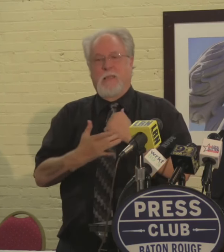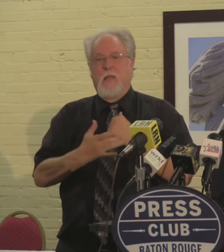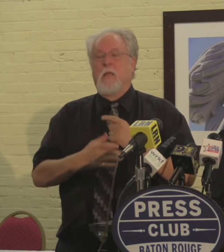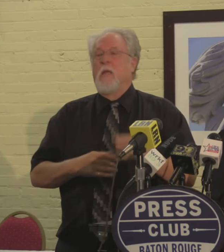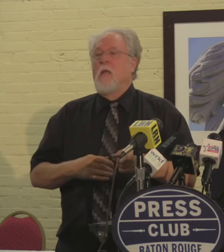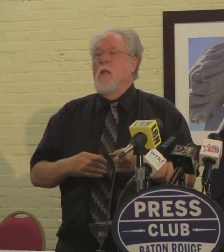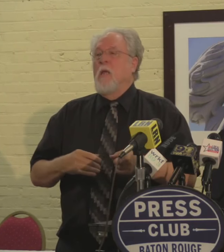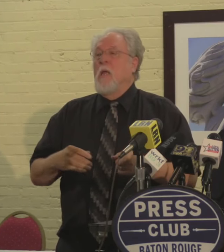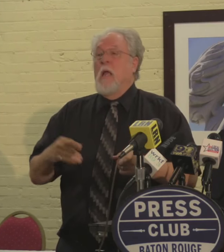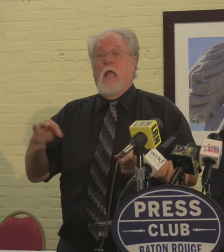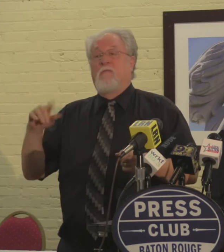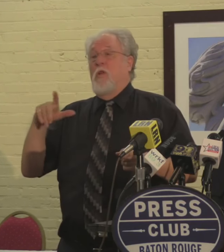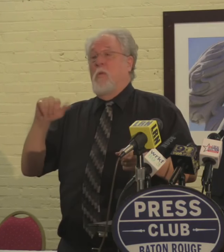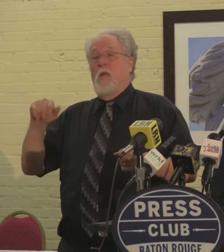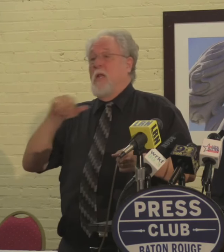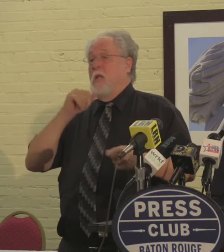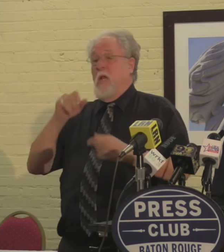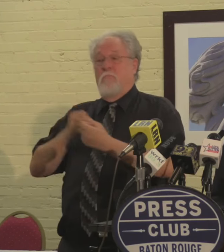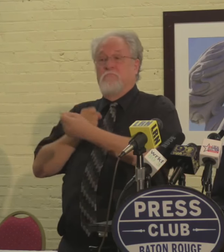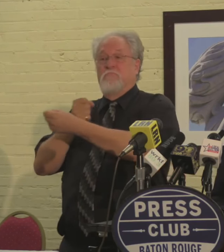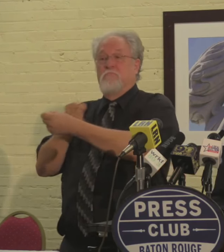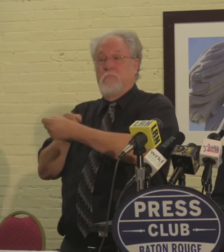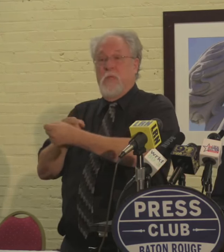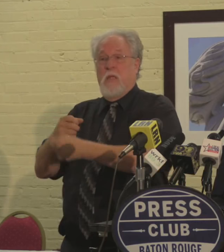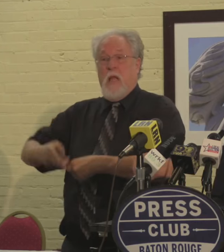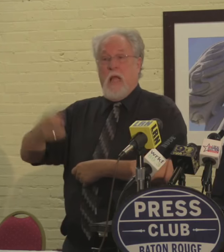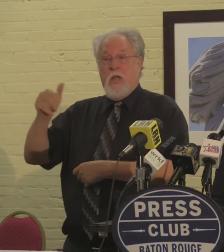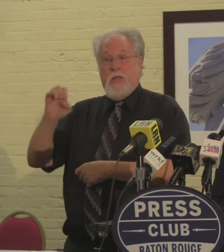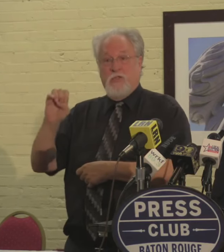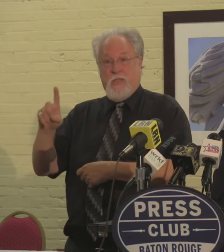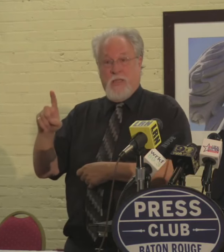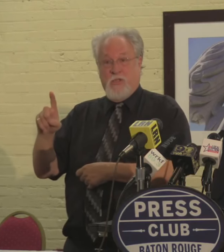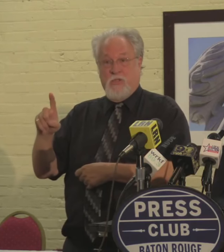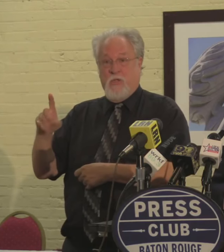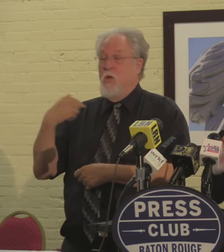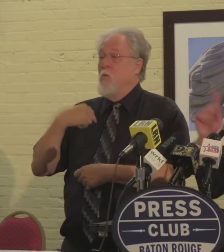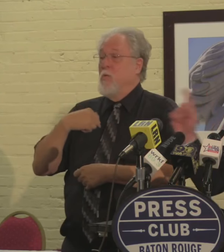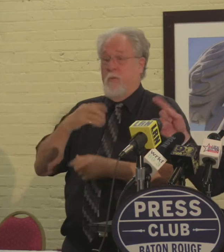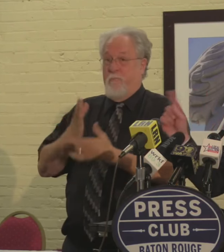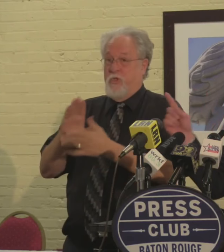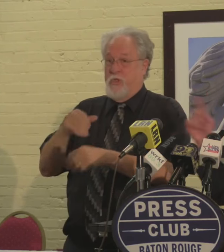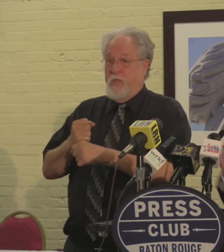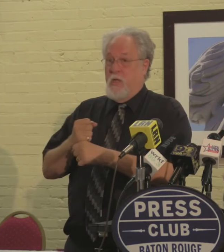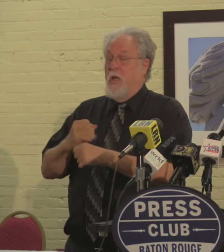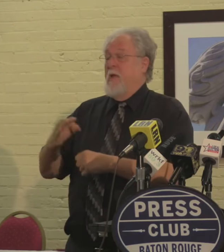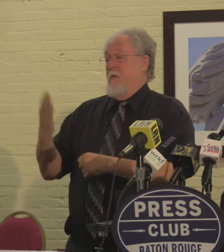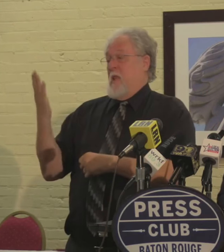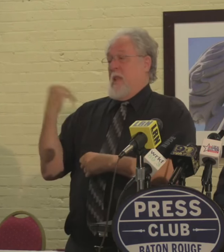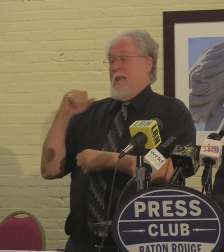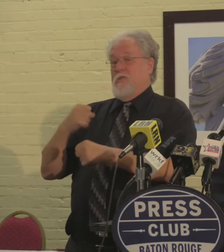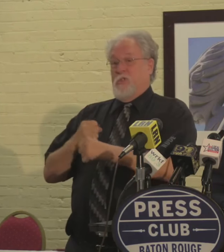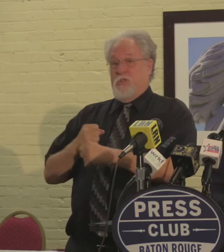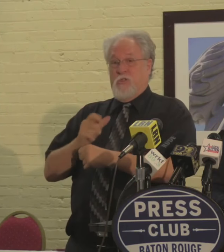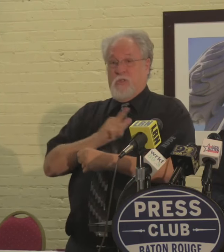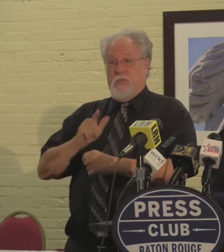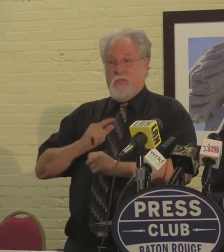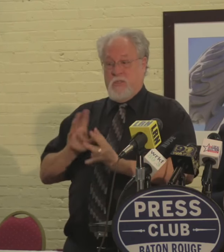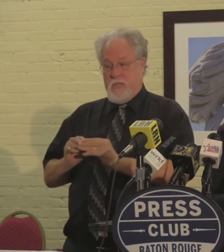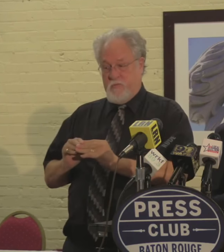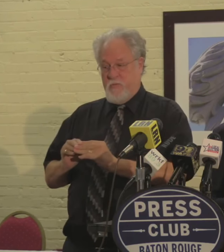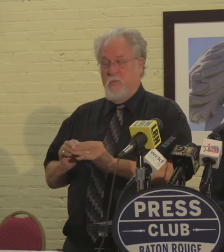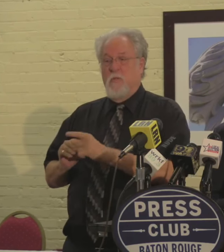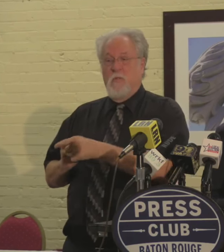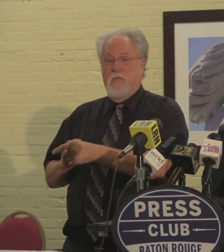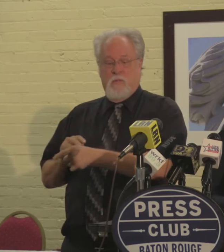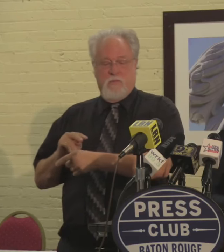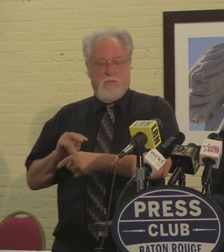had not been committed to higher education in the current budget year, if we had not gotten through that session last year the way we did, we would